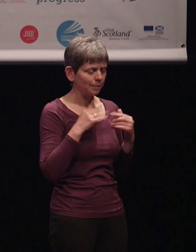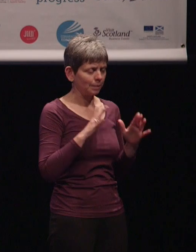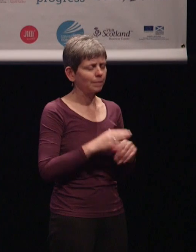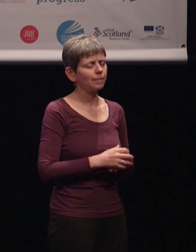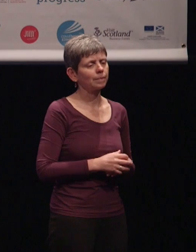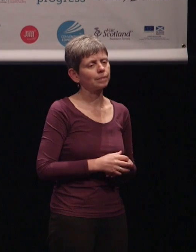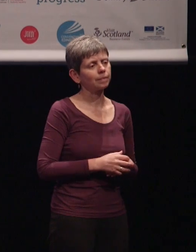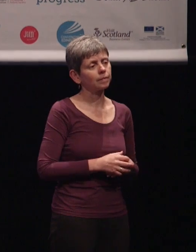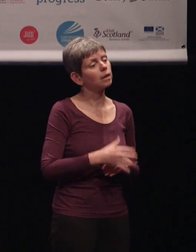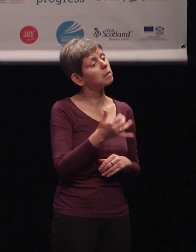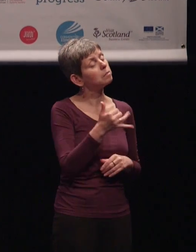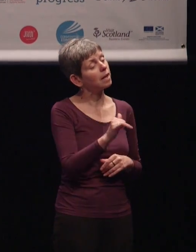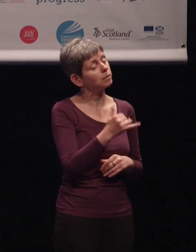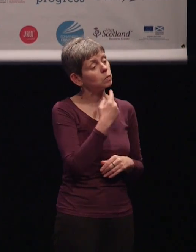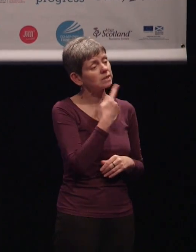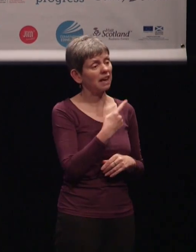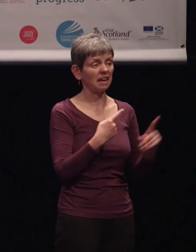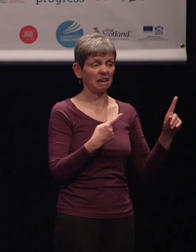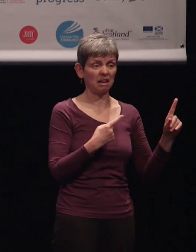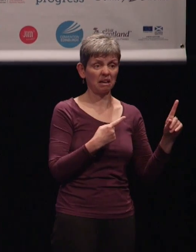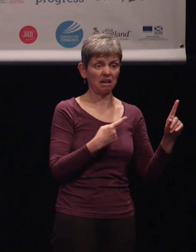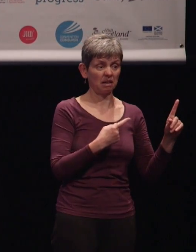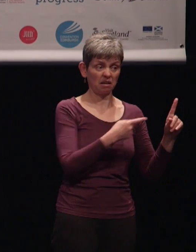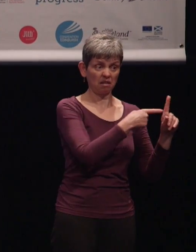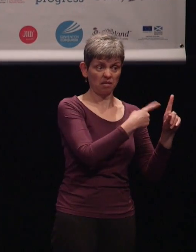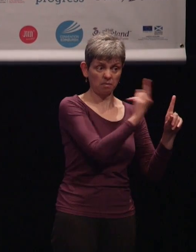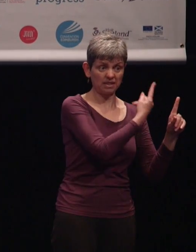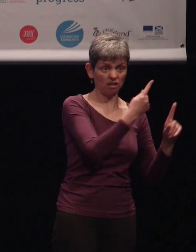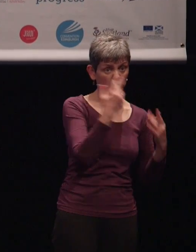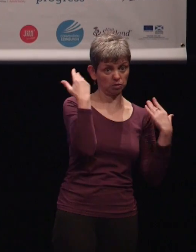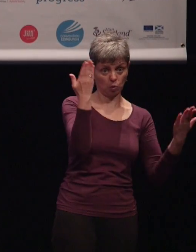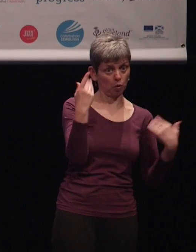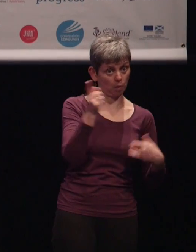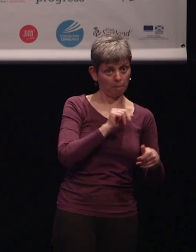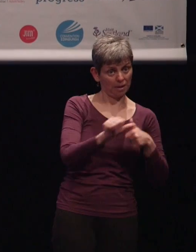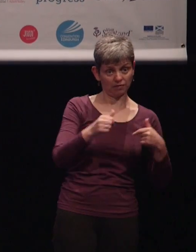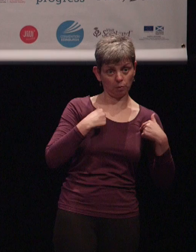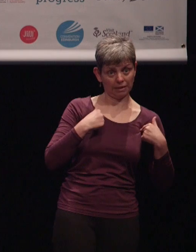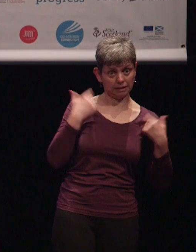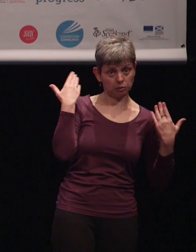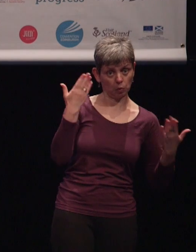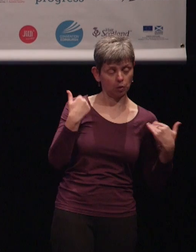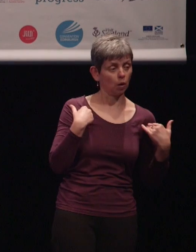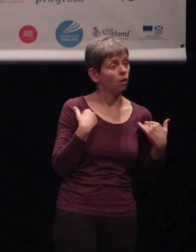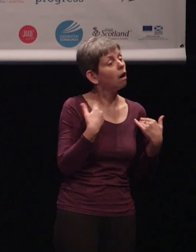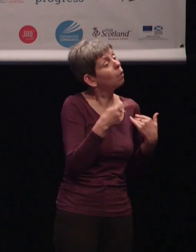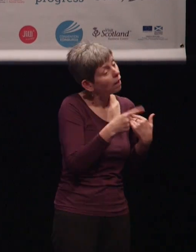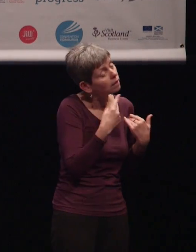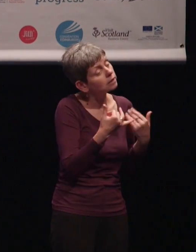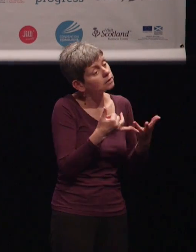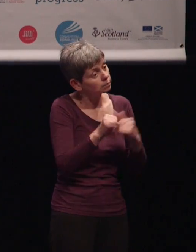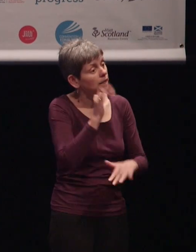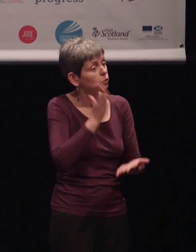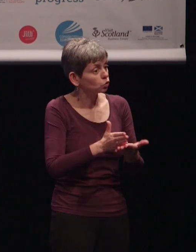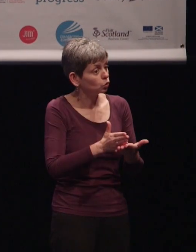You might argue sometimes that they don't either know always what's best for them, and that's sometimes true, but giving them the